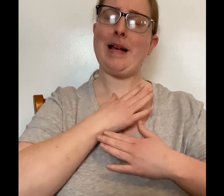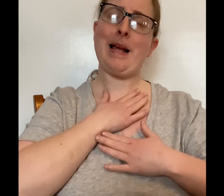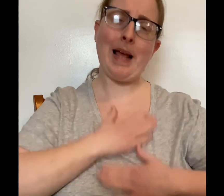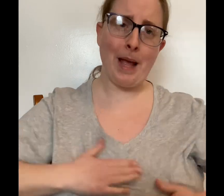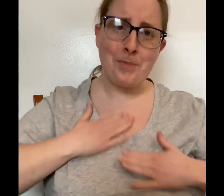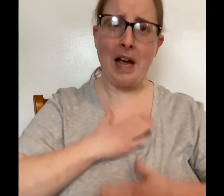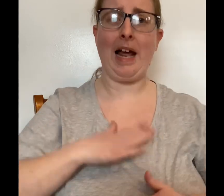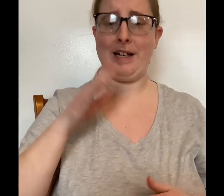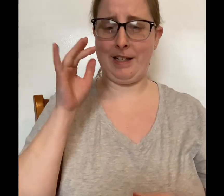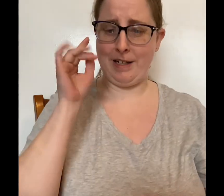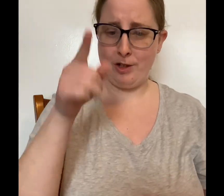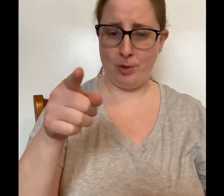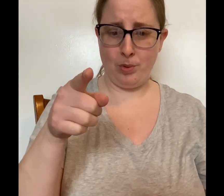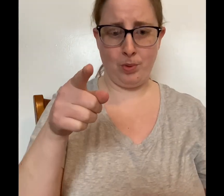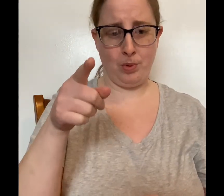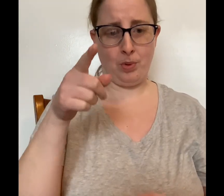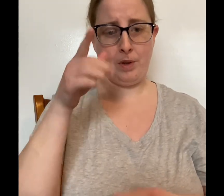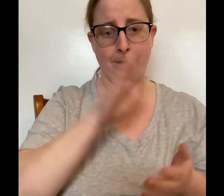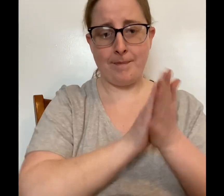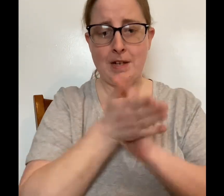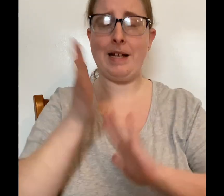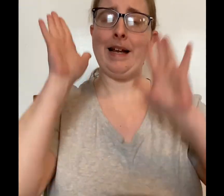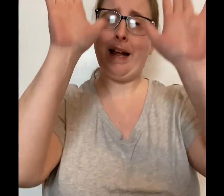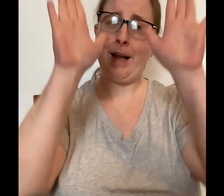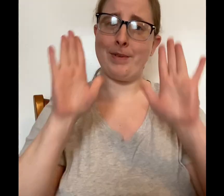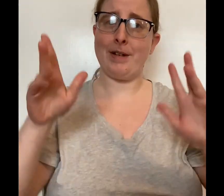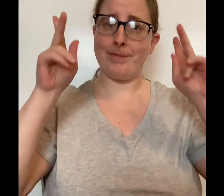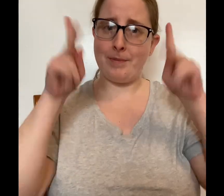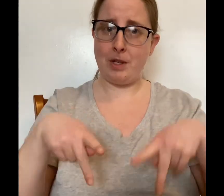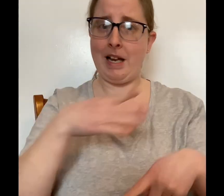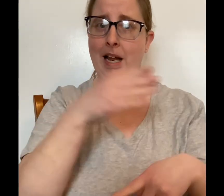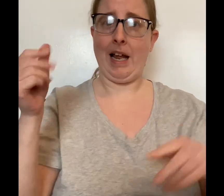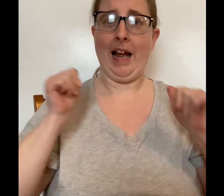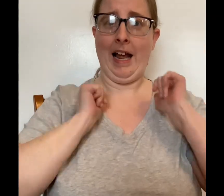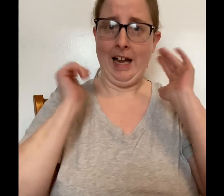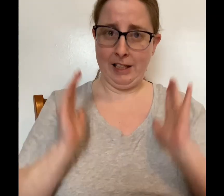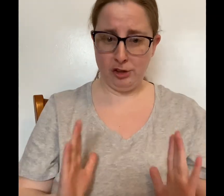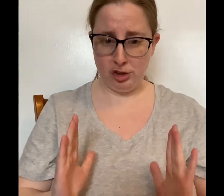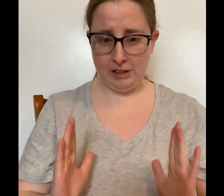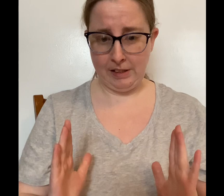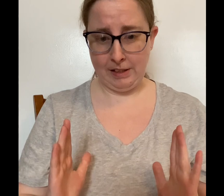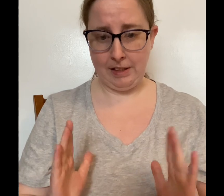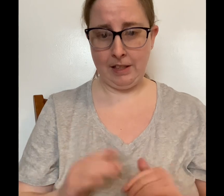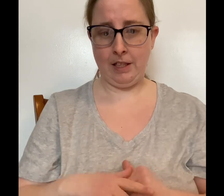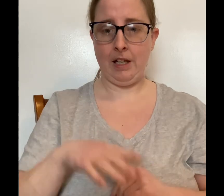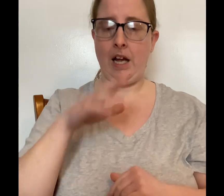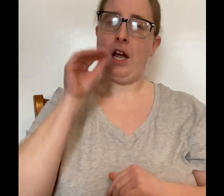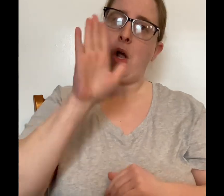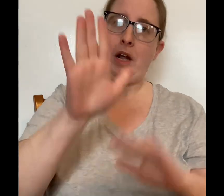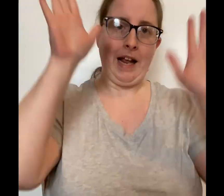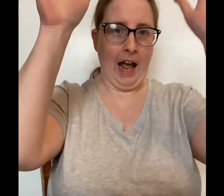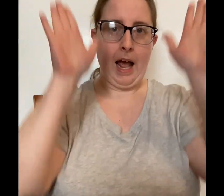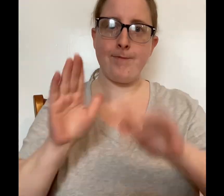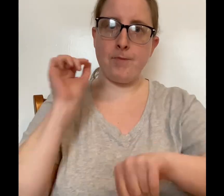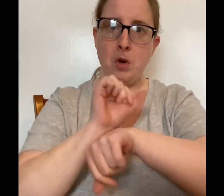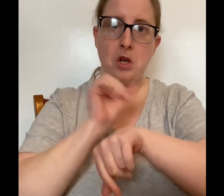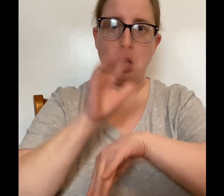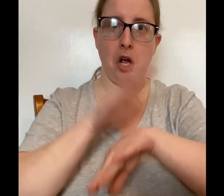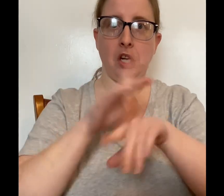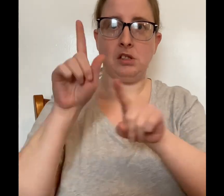it. You being an amazing person and actress and your amazing work